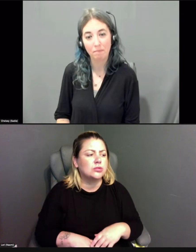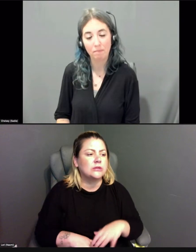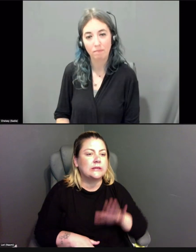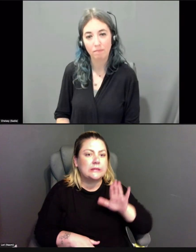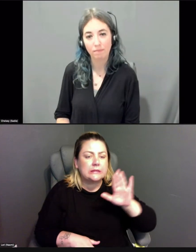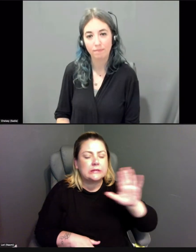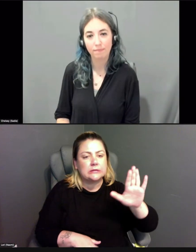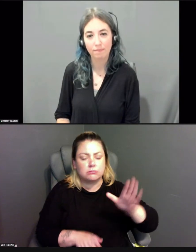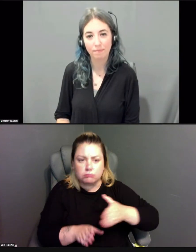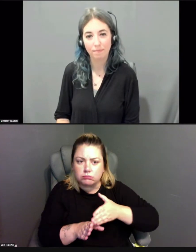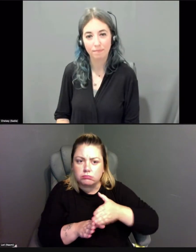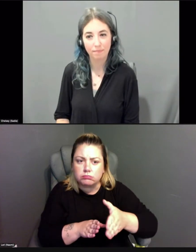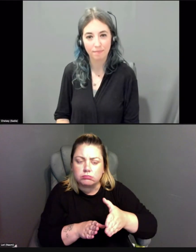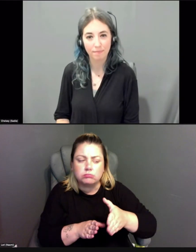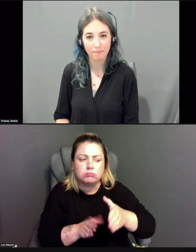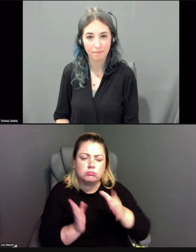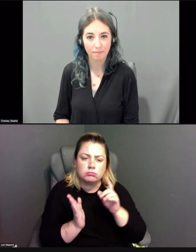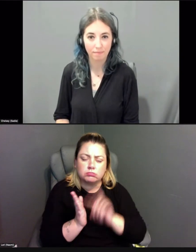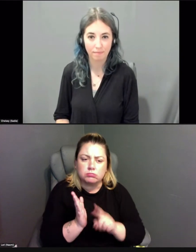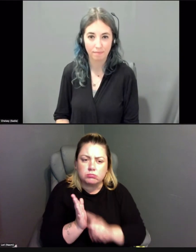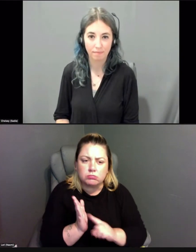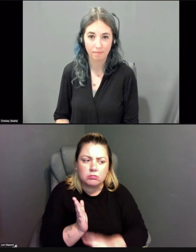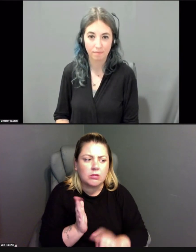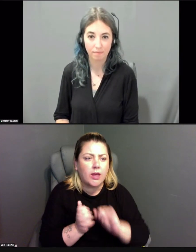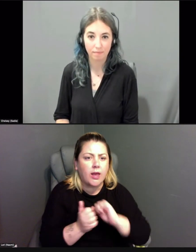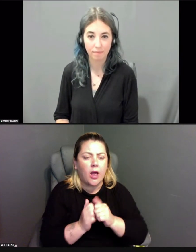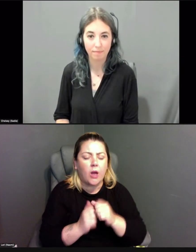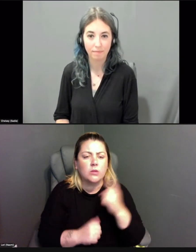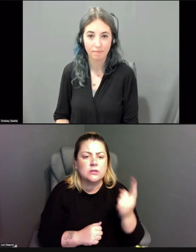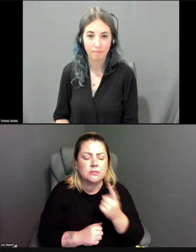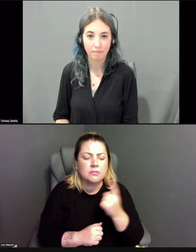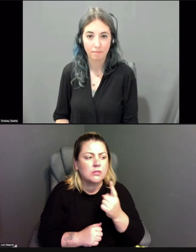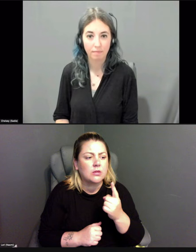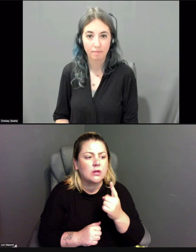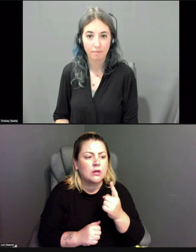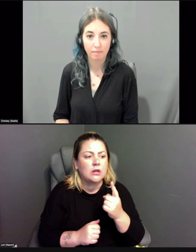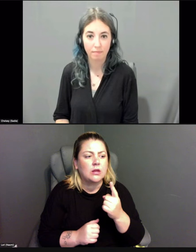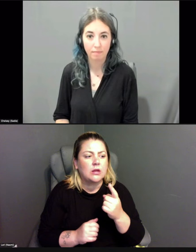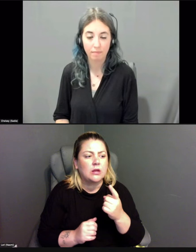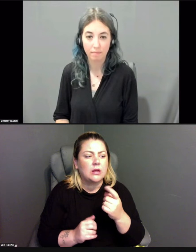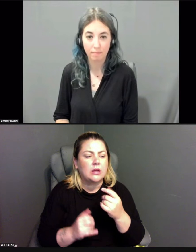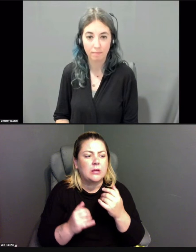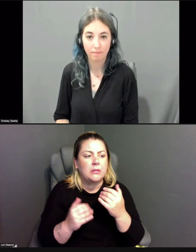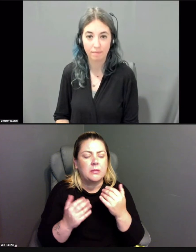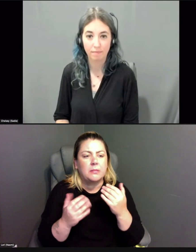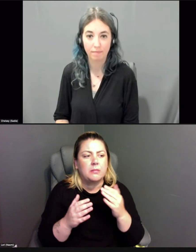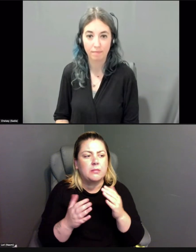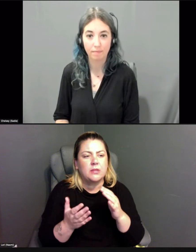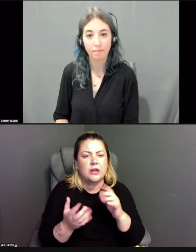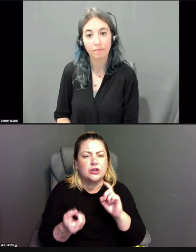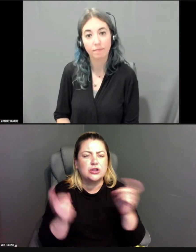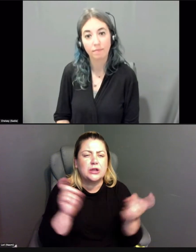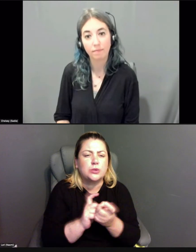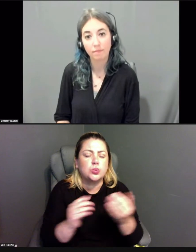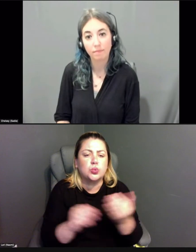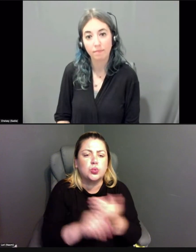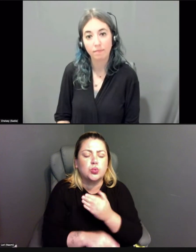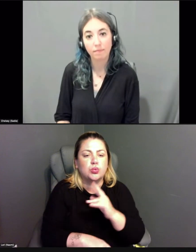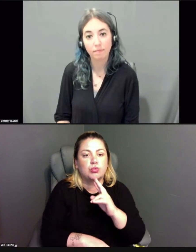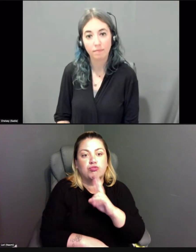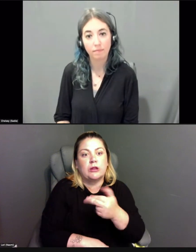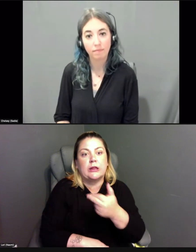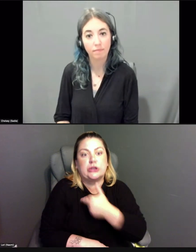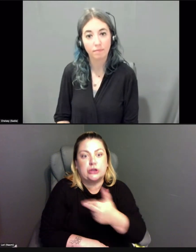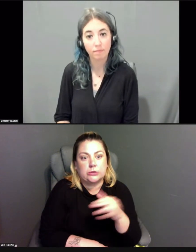how things almost become like religions to us. And so sort of examining diet culture through this lens of it